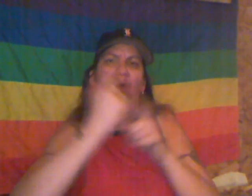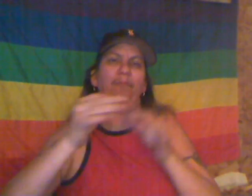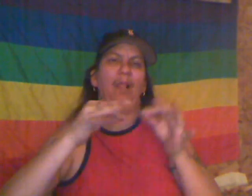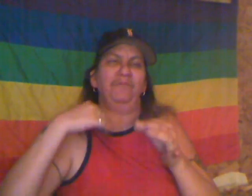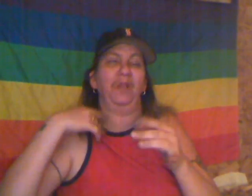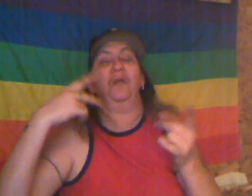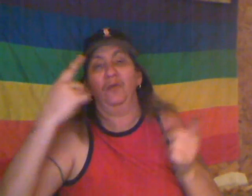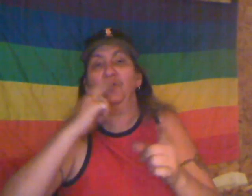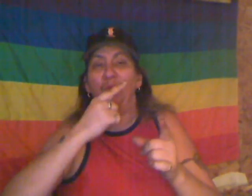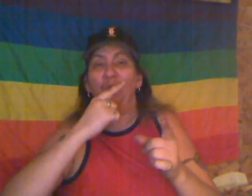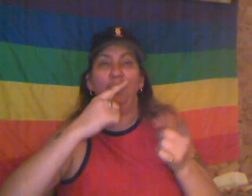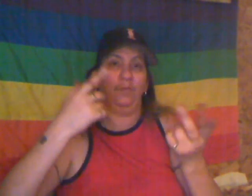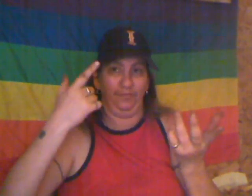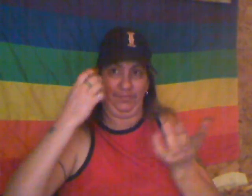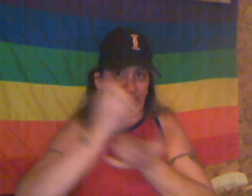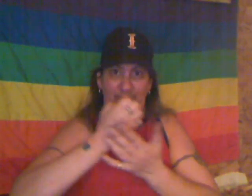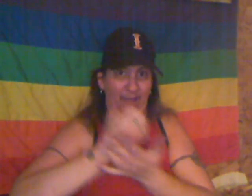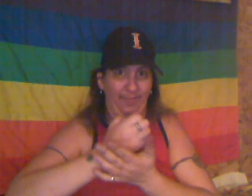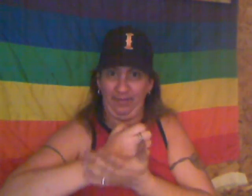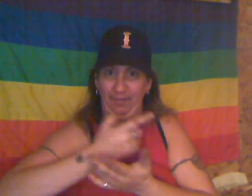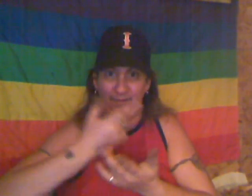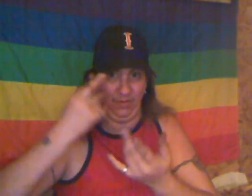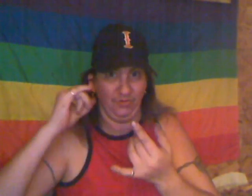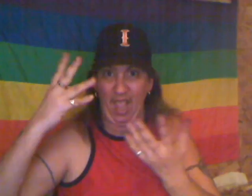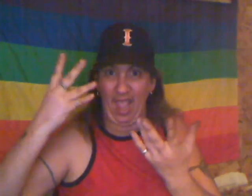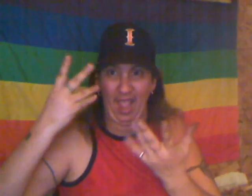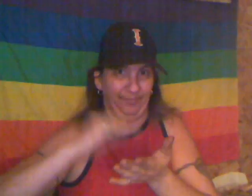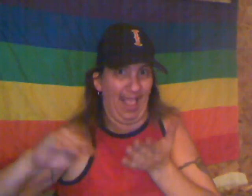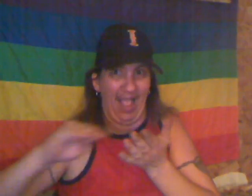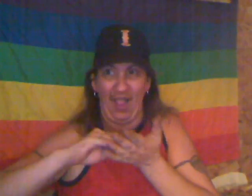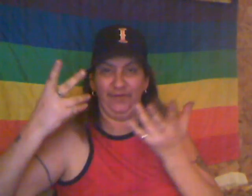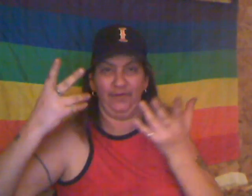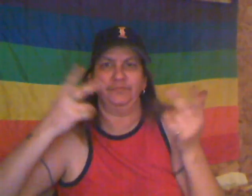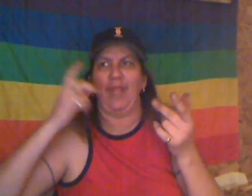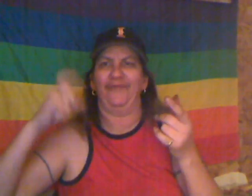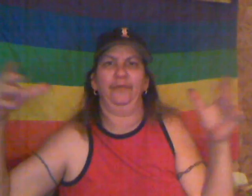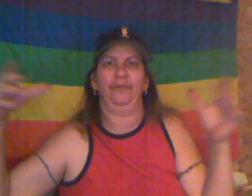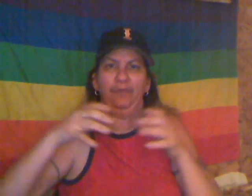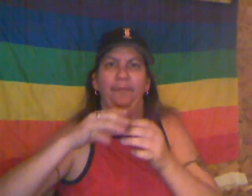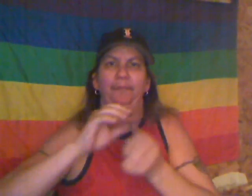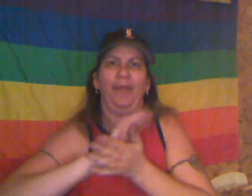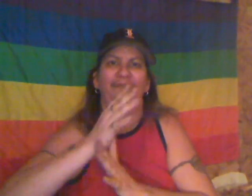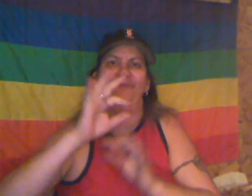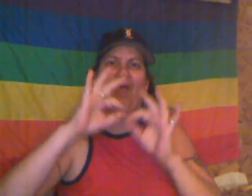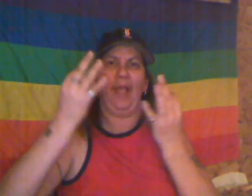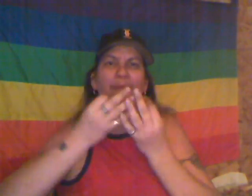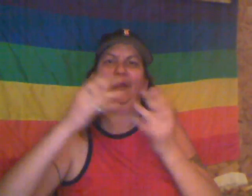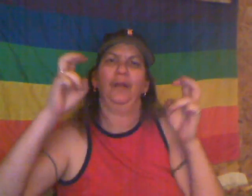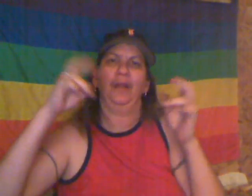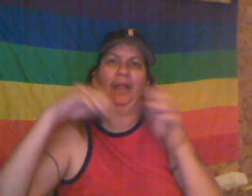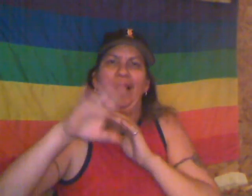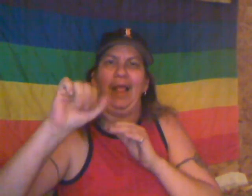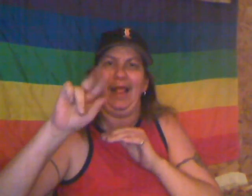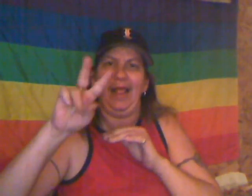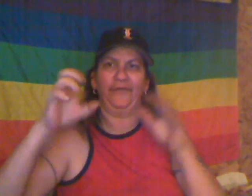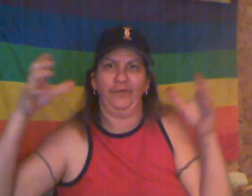natural processes that affect that part of the atmosphere and human activity that may affect it. Okay, so we've learned about